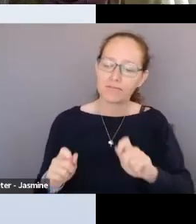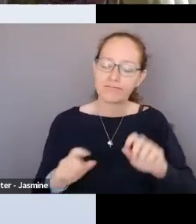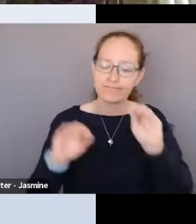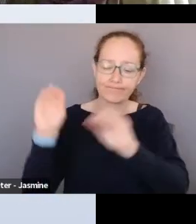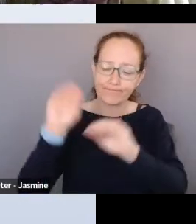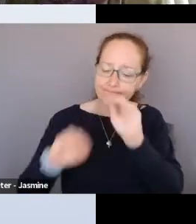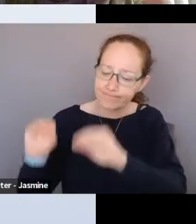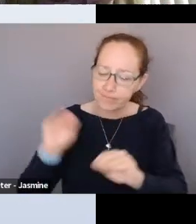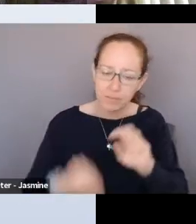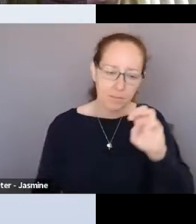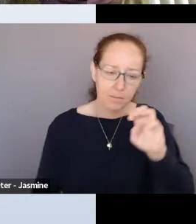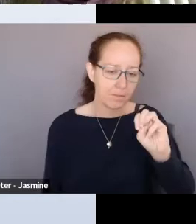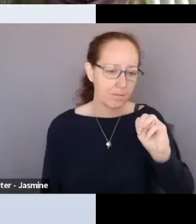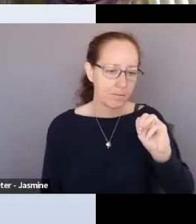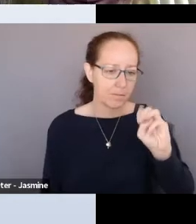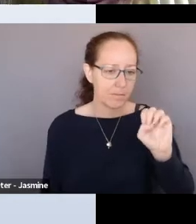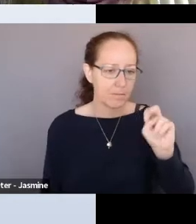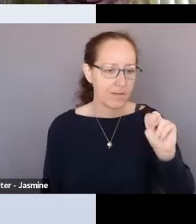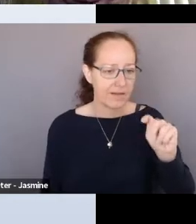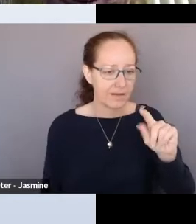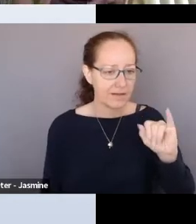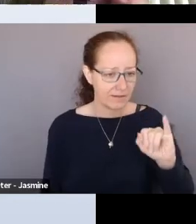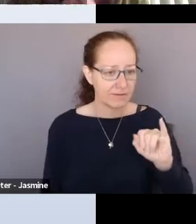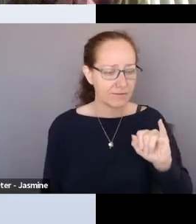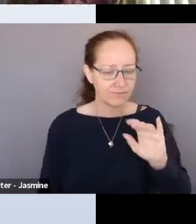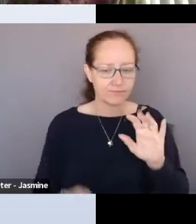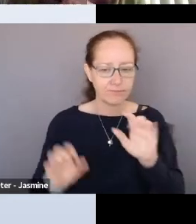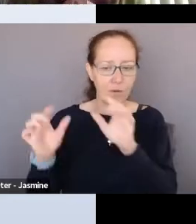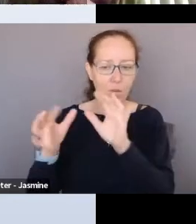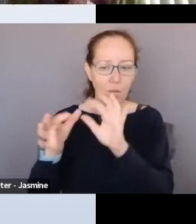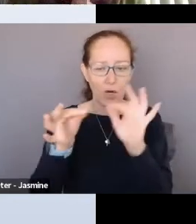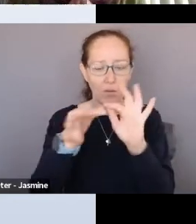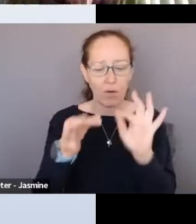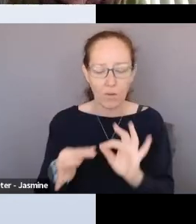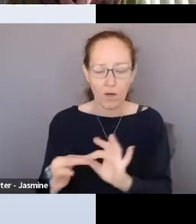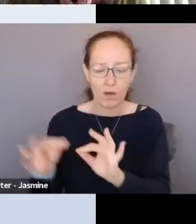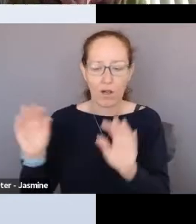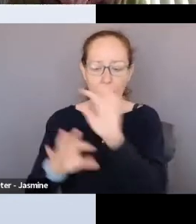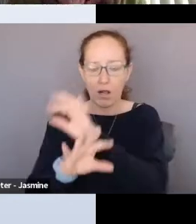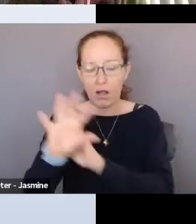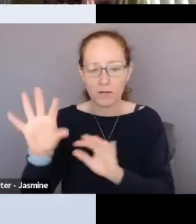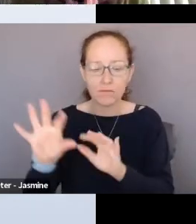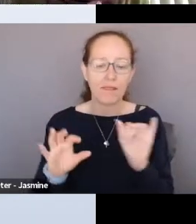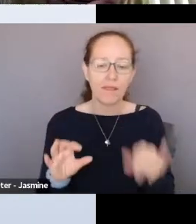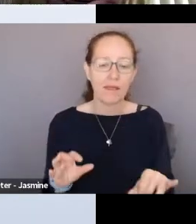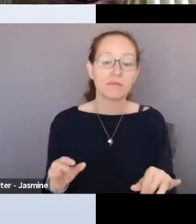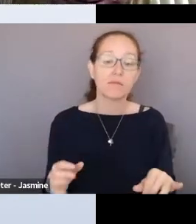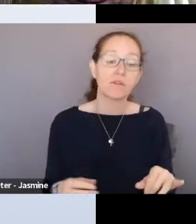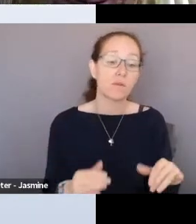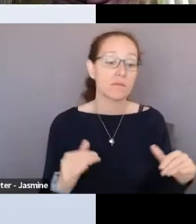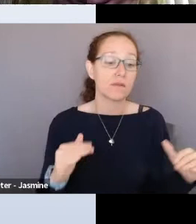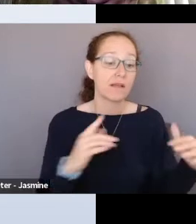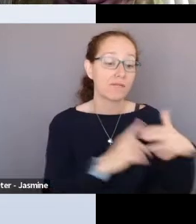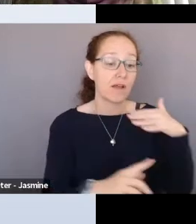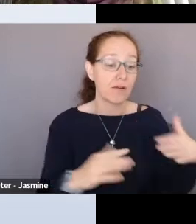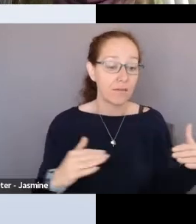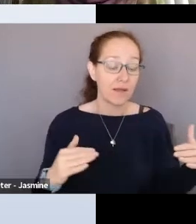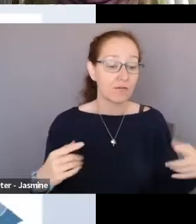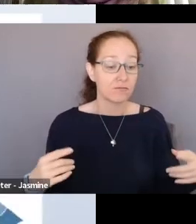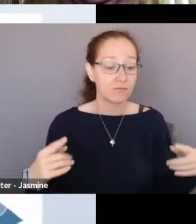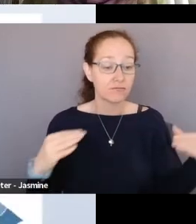in. So environmental justice is intersectional, and this intersectionality can be seen with the coronavirus. Next